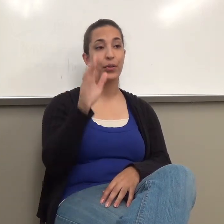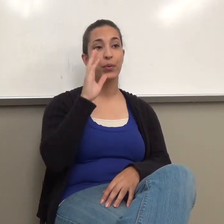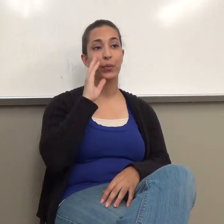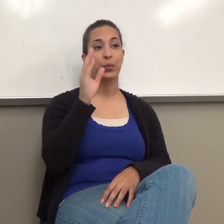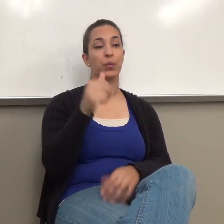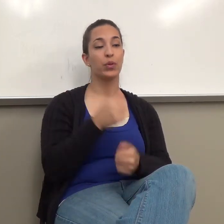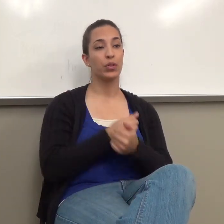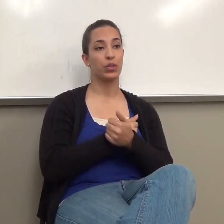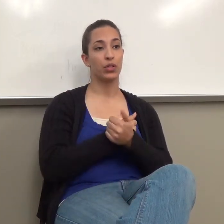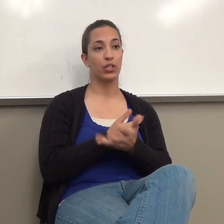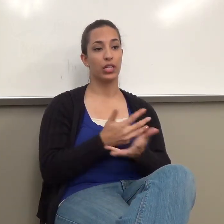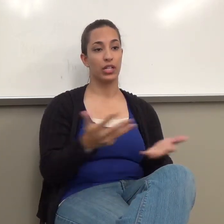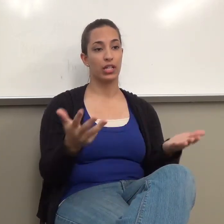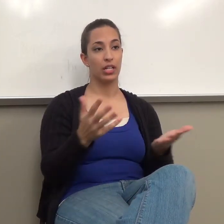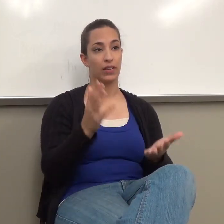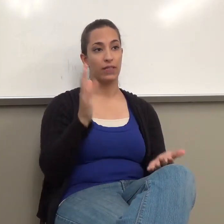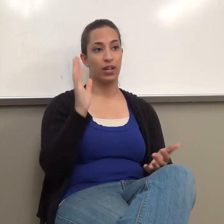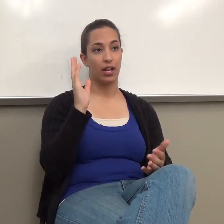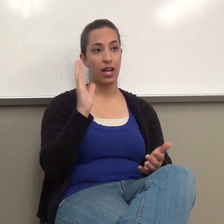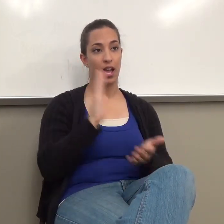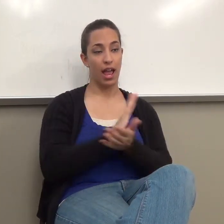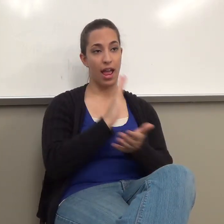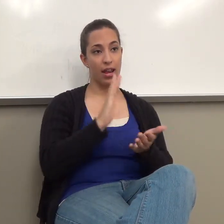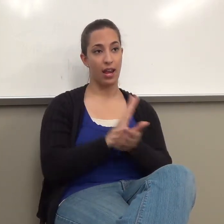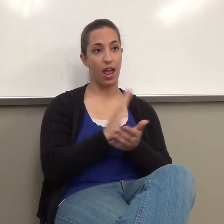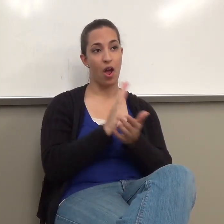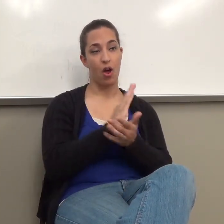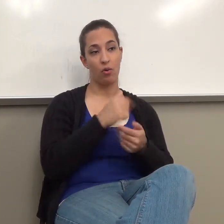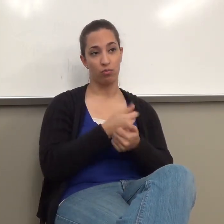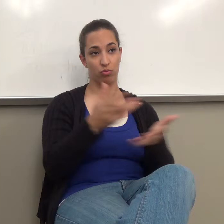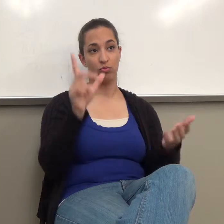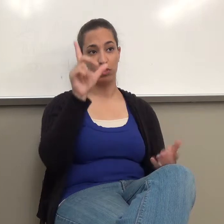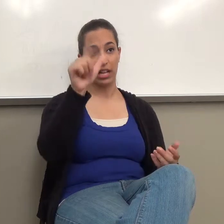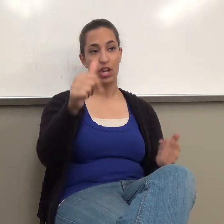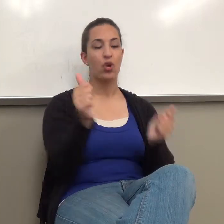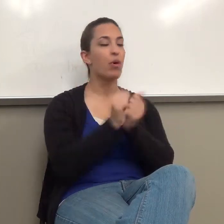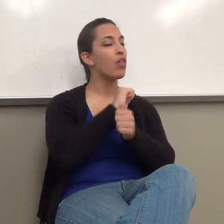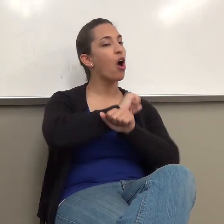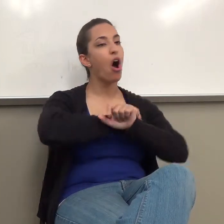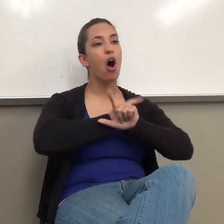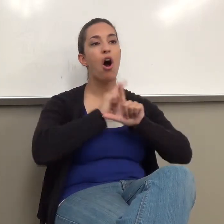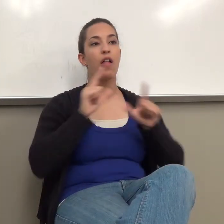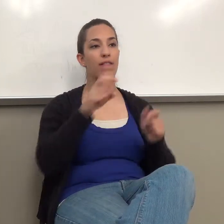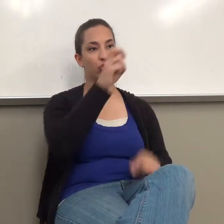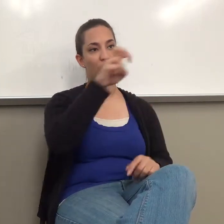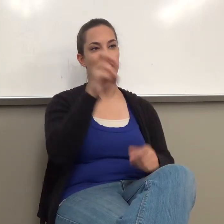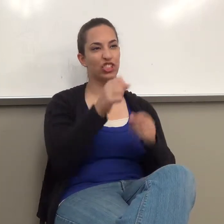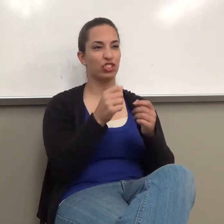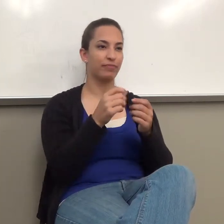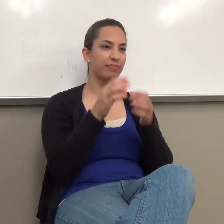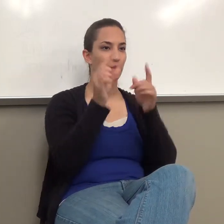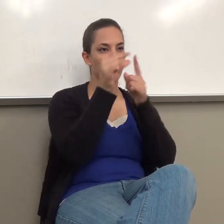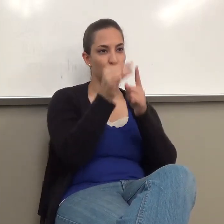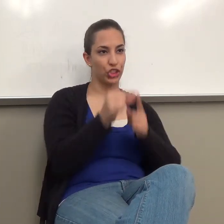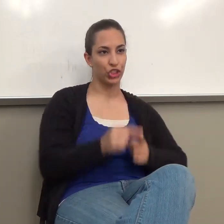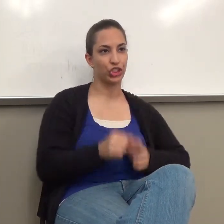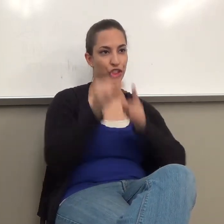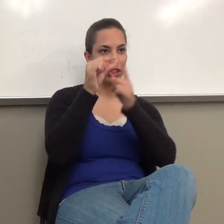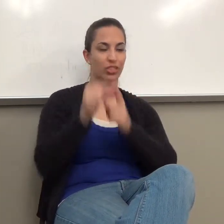handout with all of the transition expressions on it. Because as you can see, you probably already figured out, and I